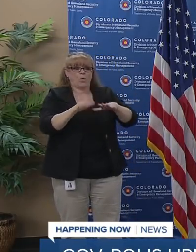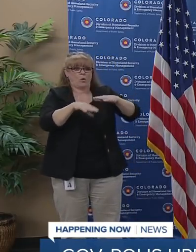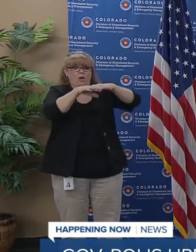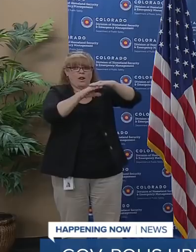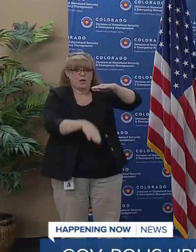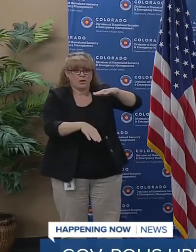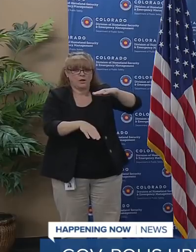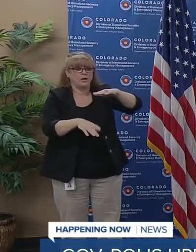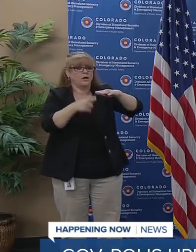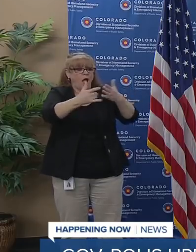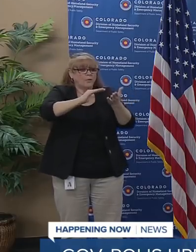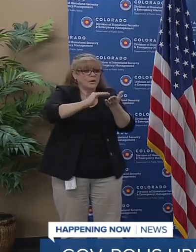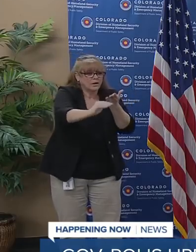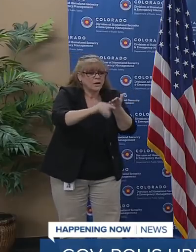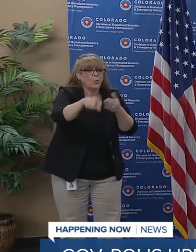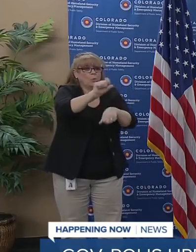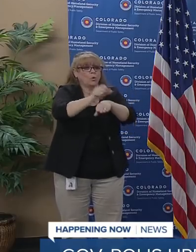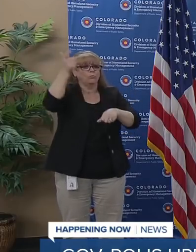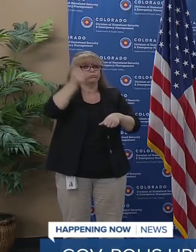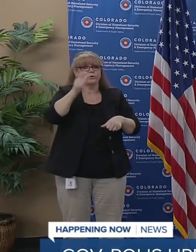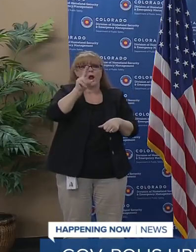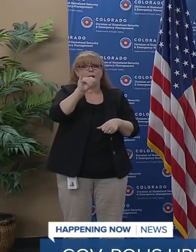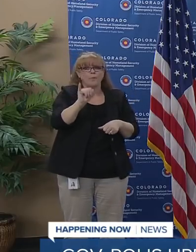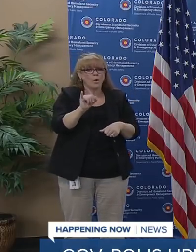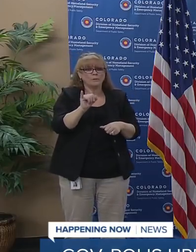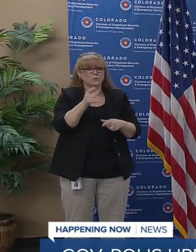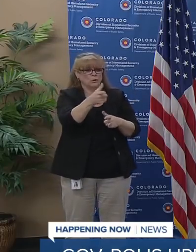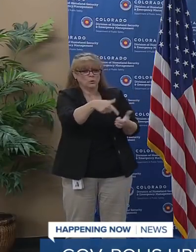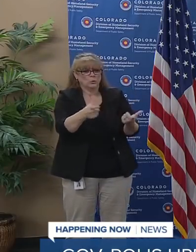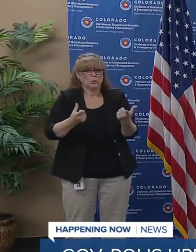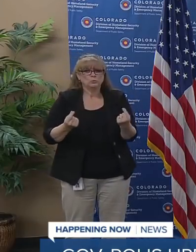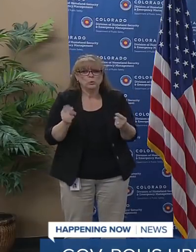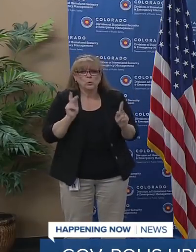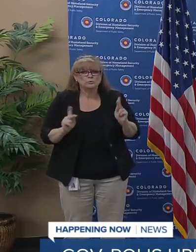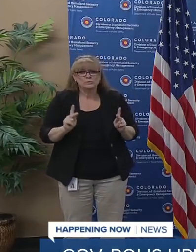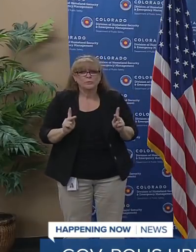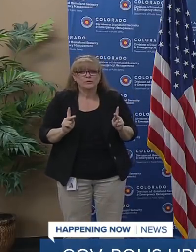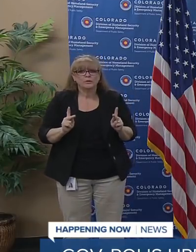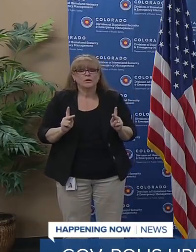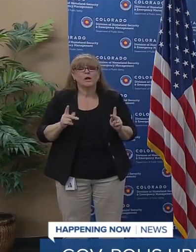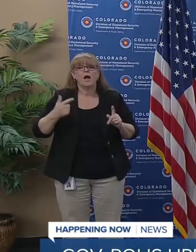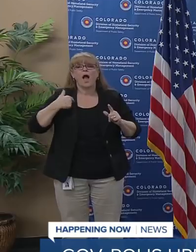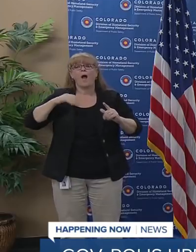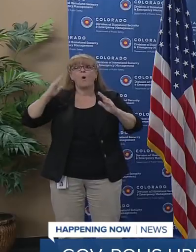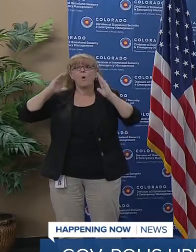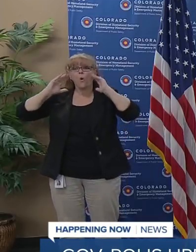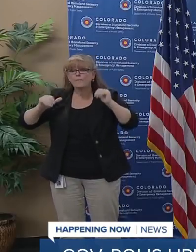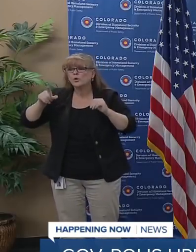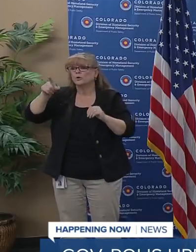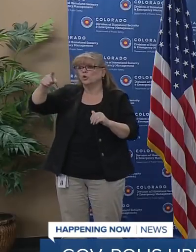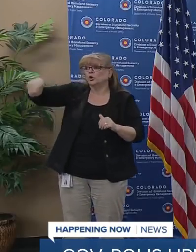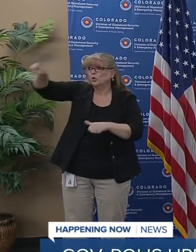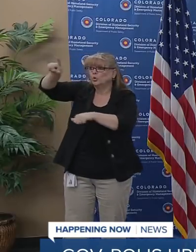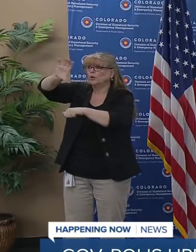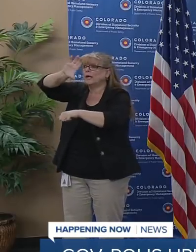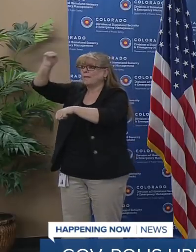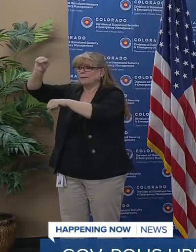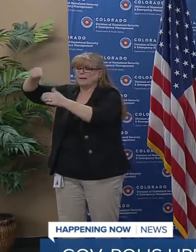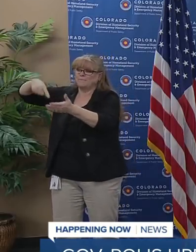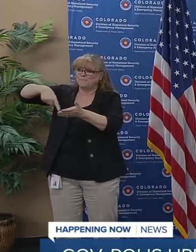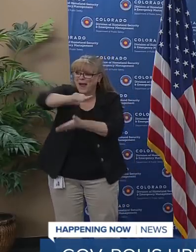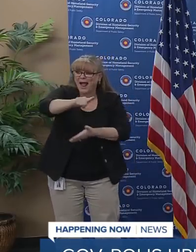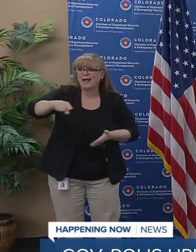that we can't operate? We hope that businesses are doing their best to keep people on payroll for those 2 or 3 weeks, and